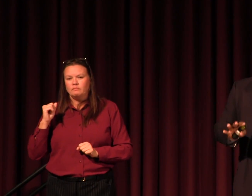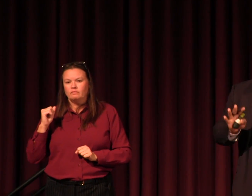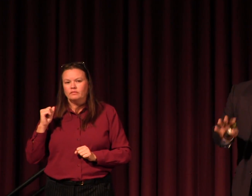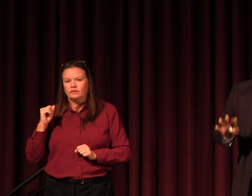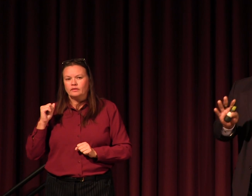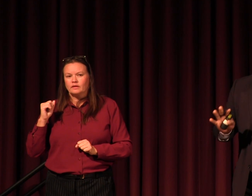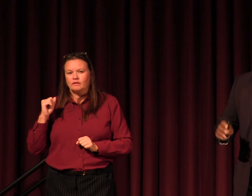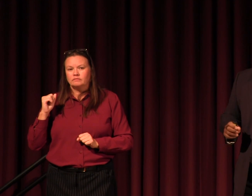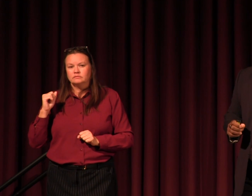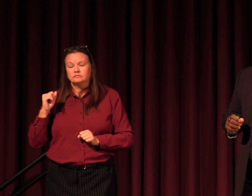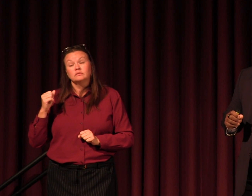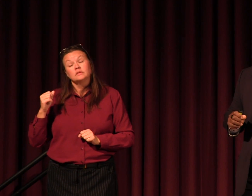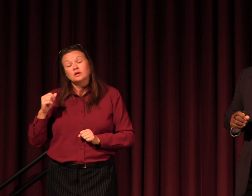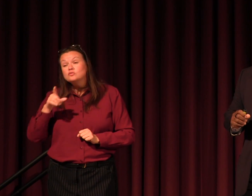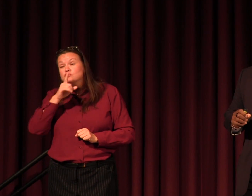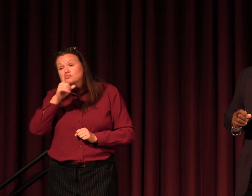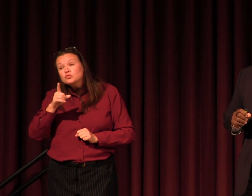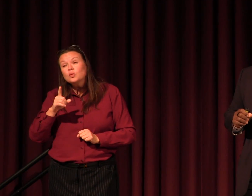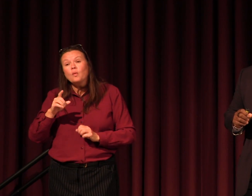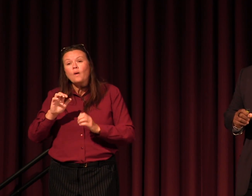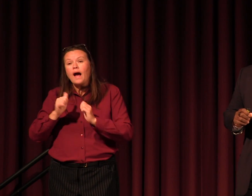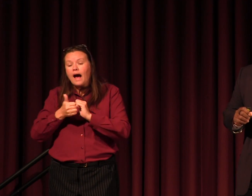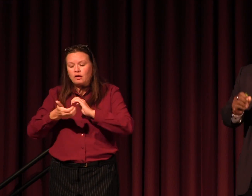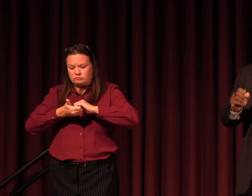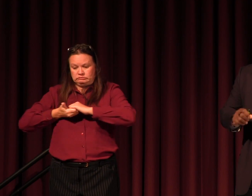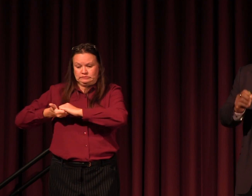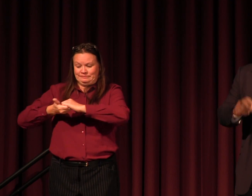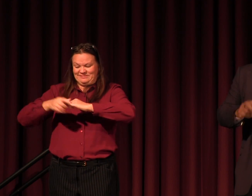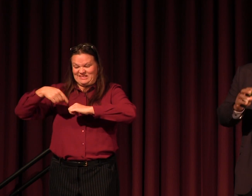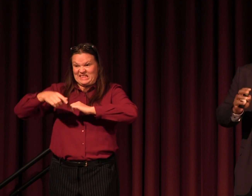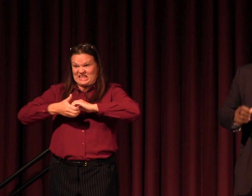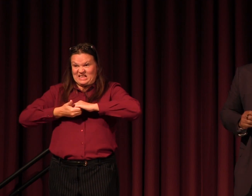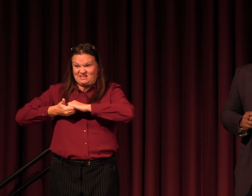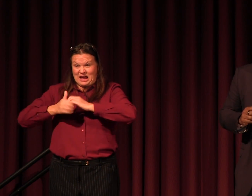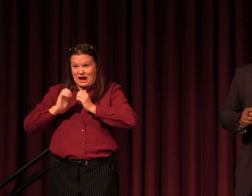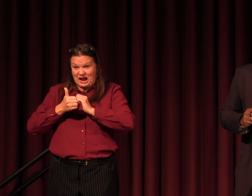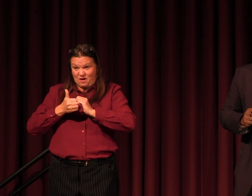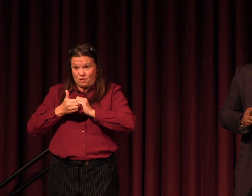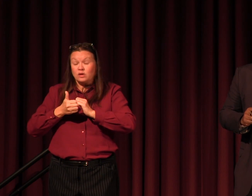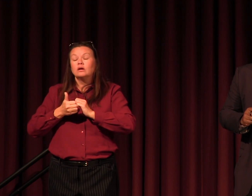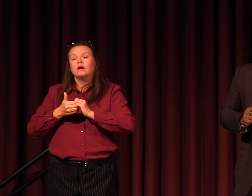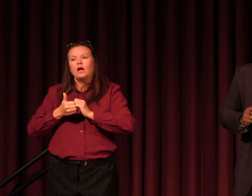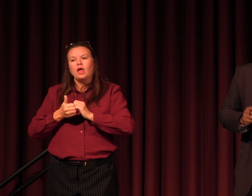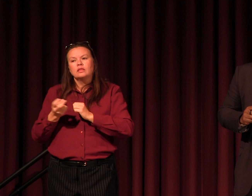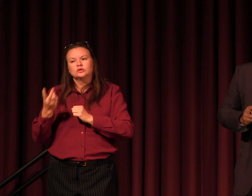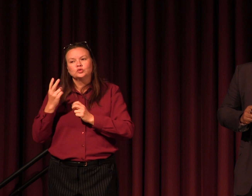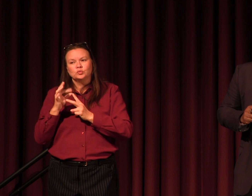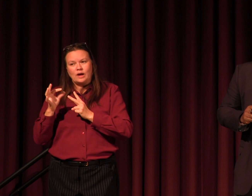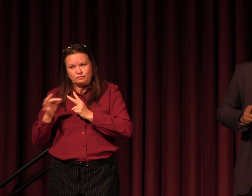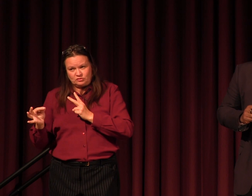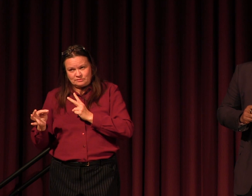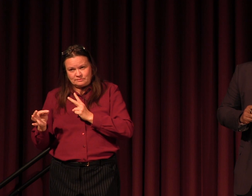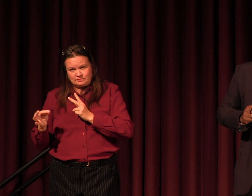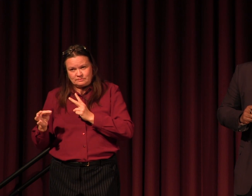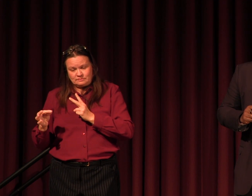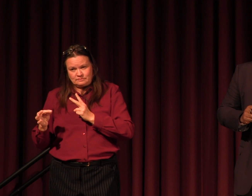there are really only two options when it comes to people that you disagree with.